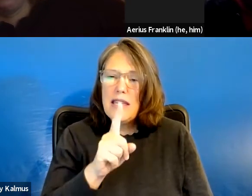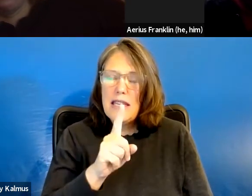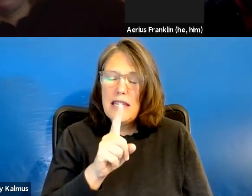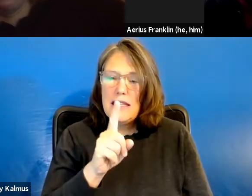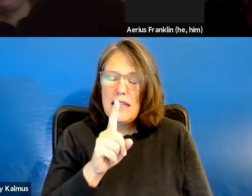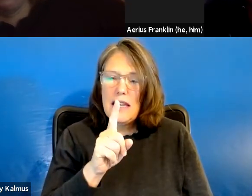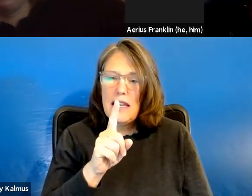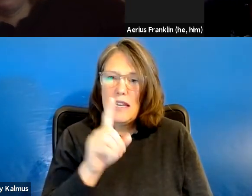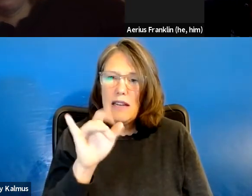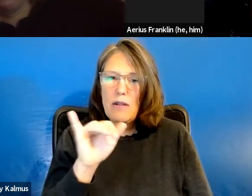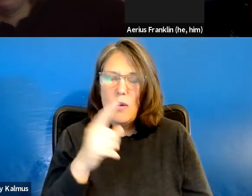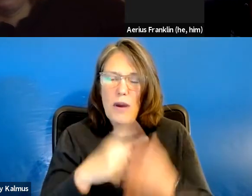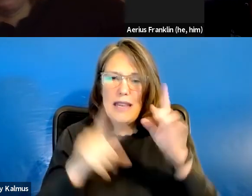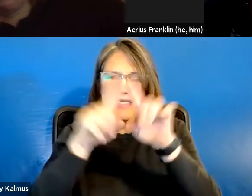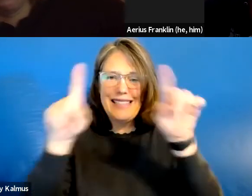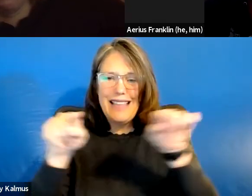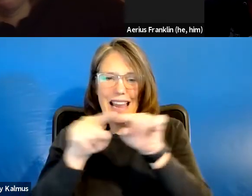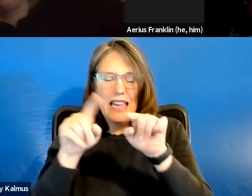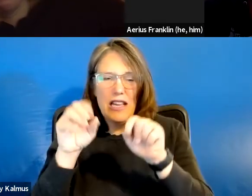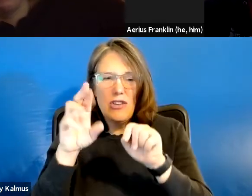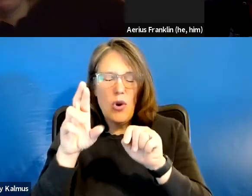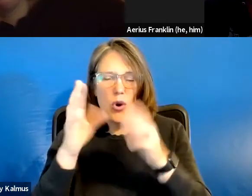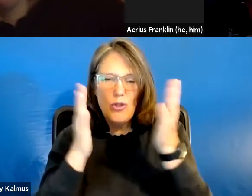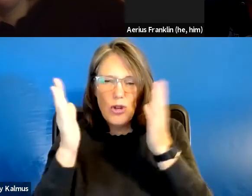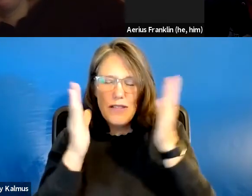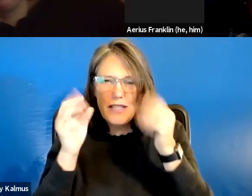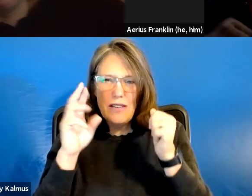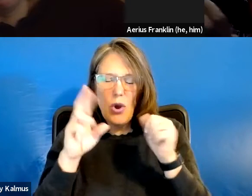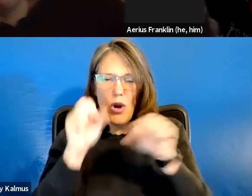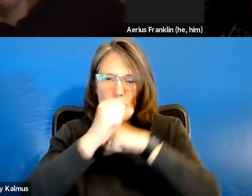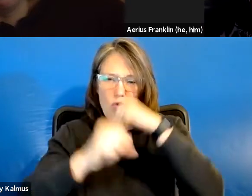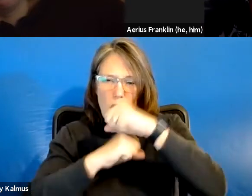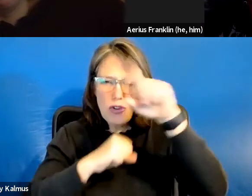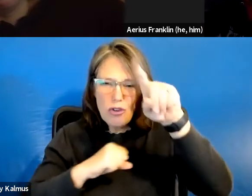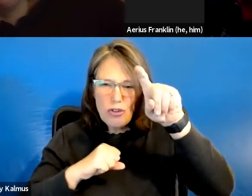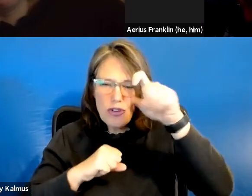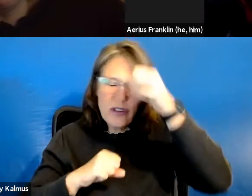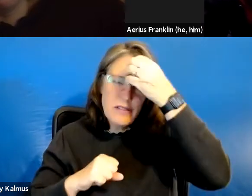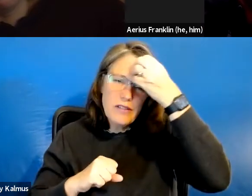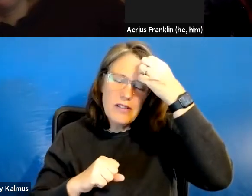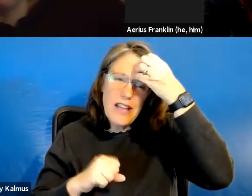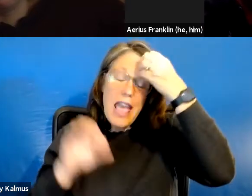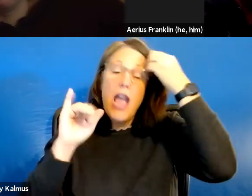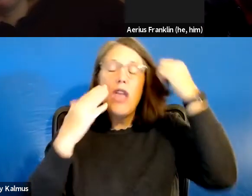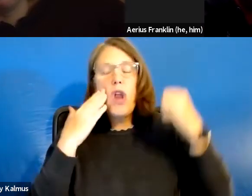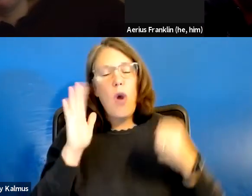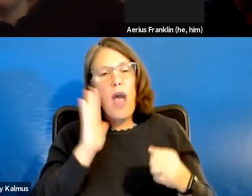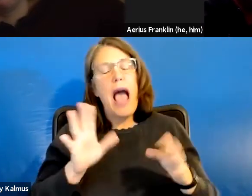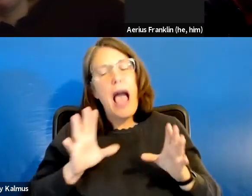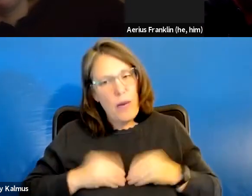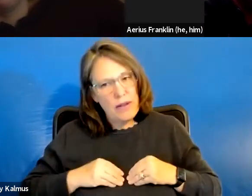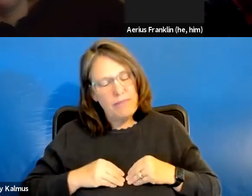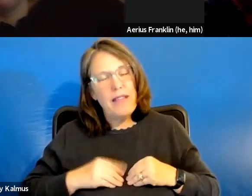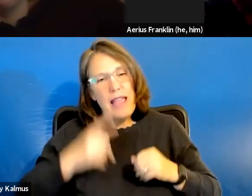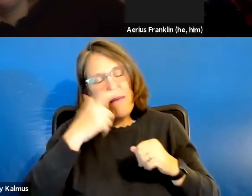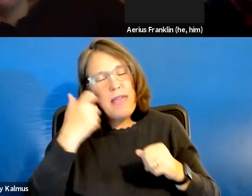what is signage or services or structures? You know what? I'm going to give that to you